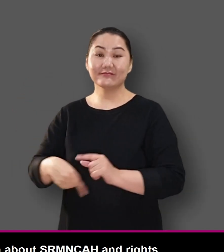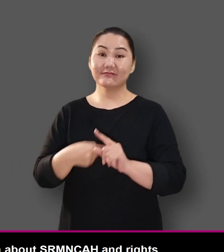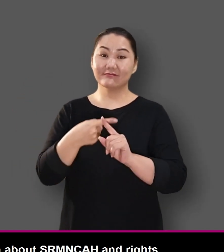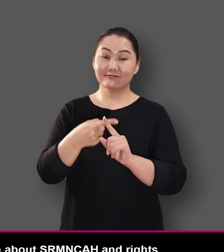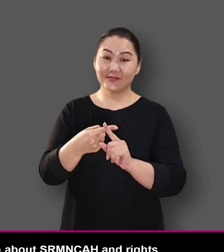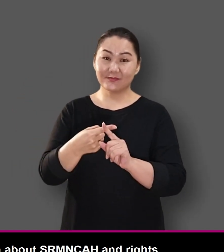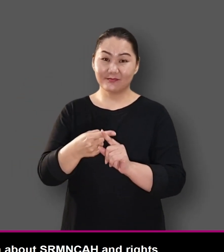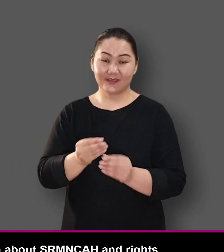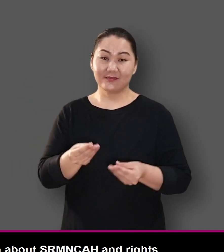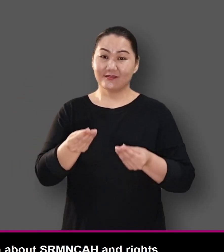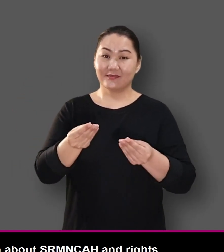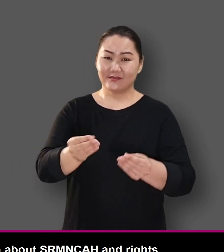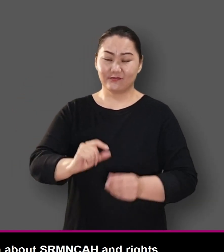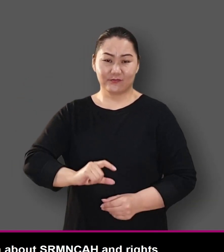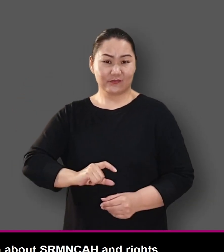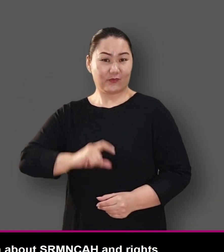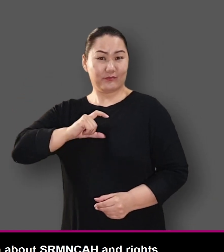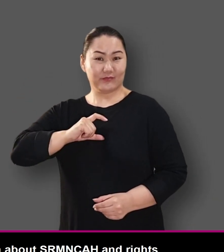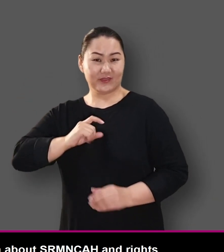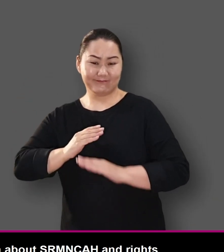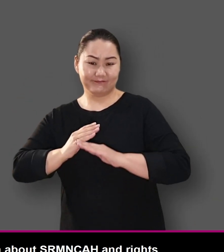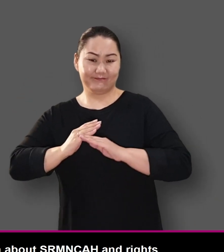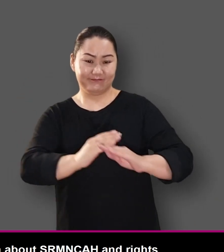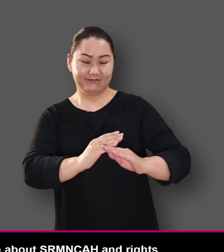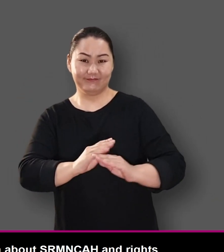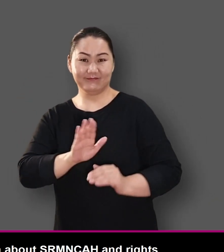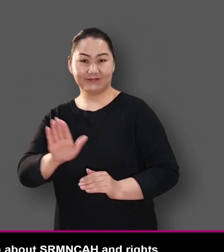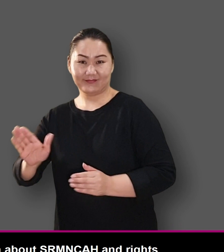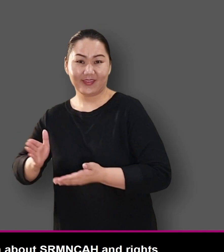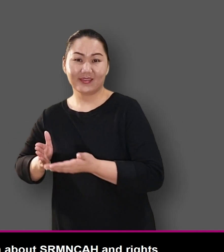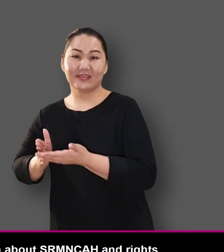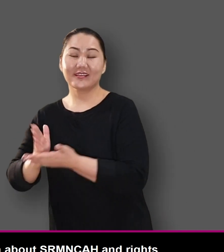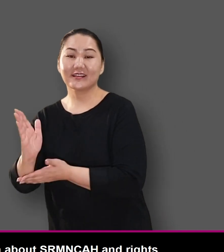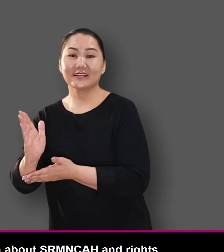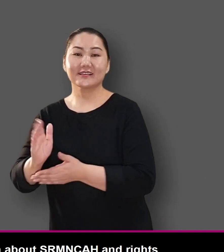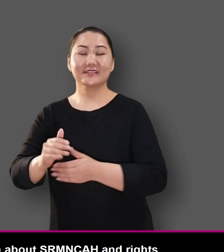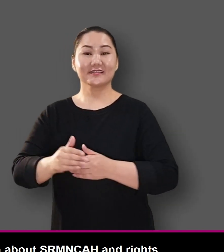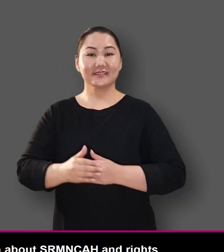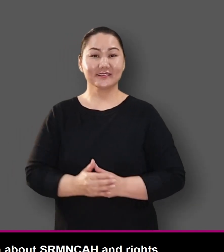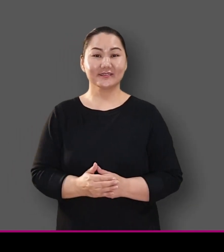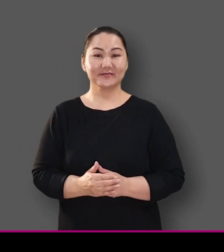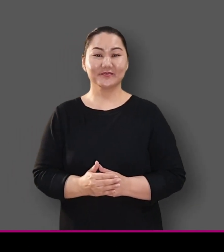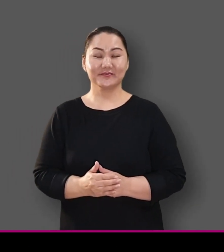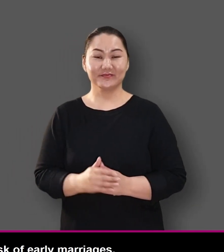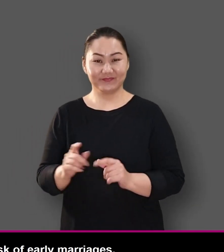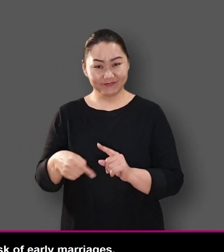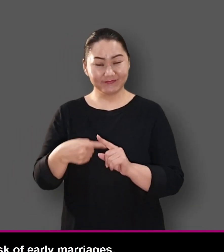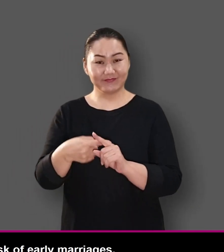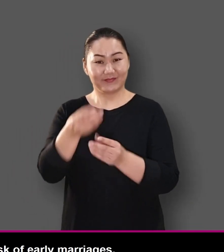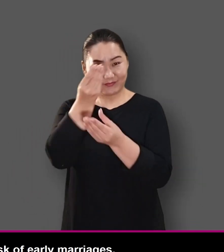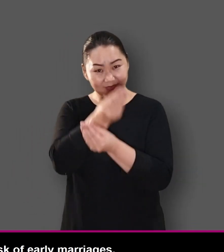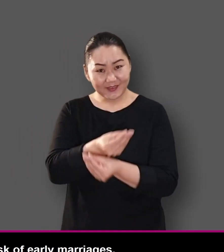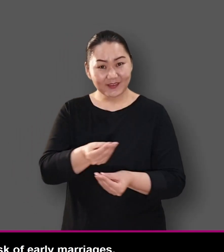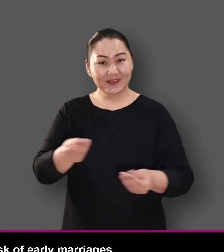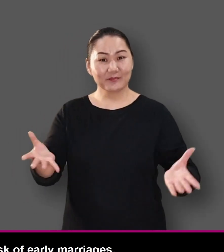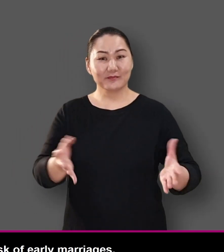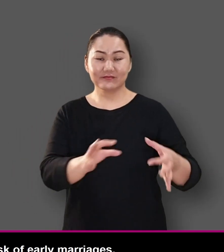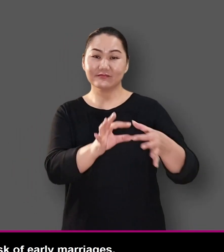and receive information about SRM-NCAH and rights, to reduce the risk of early